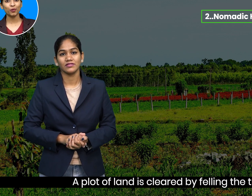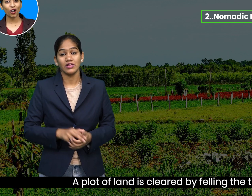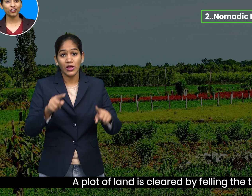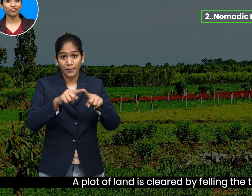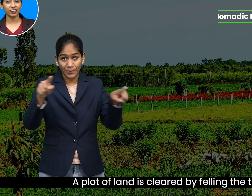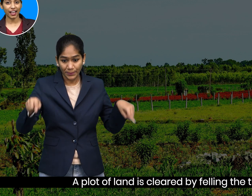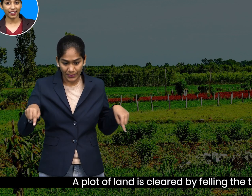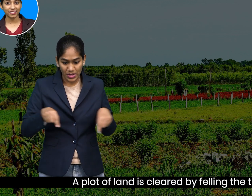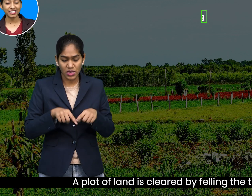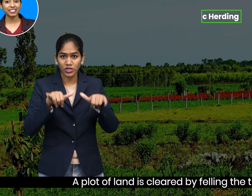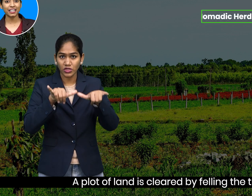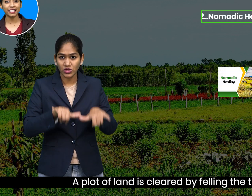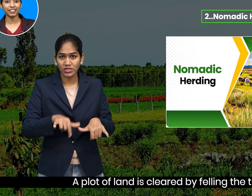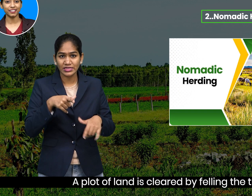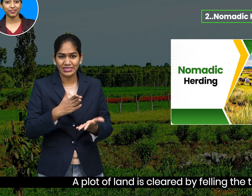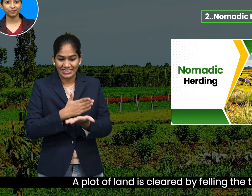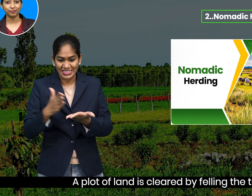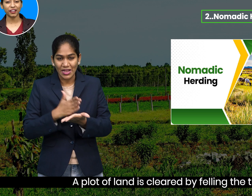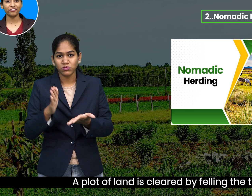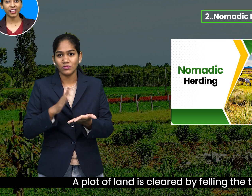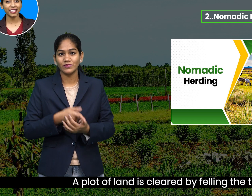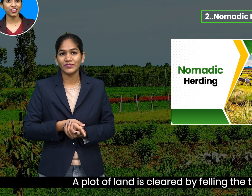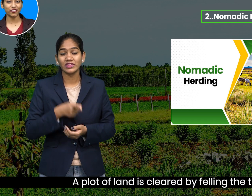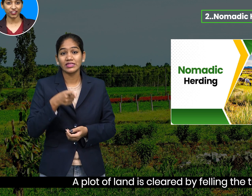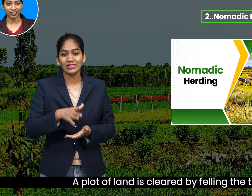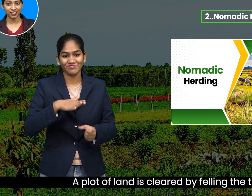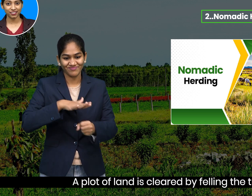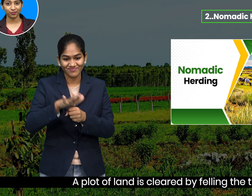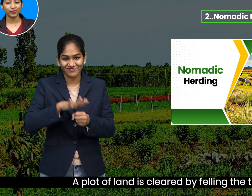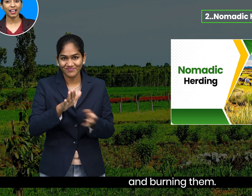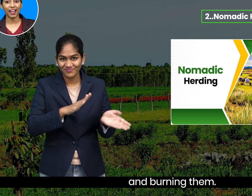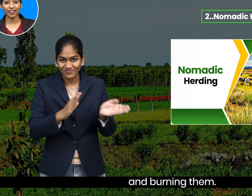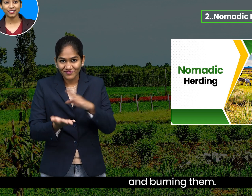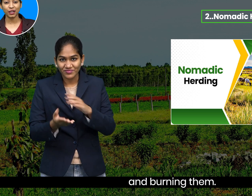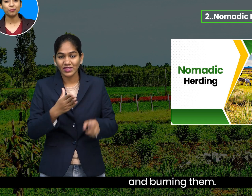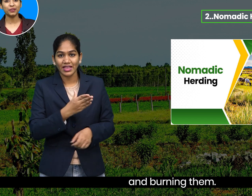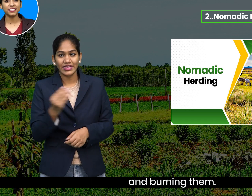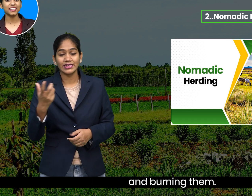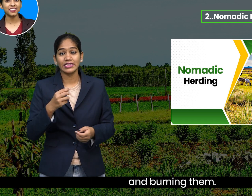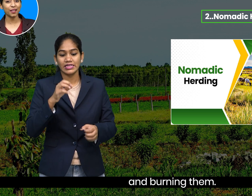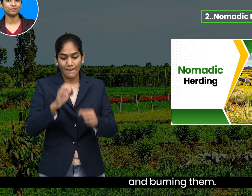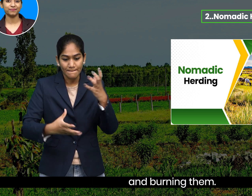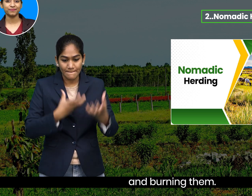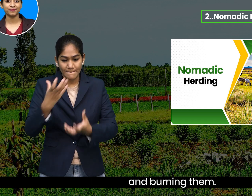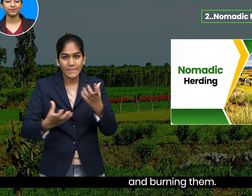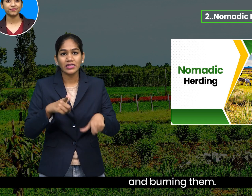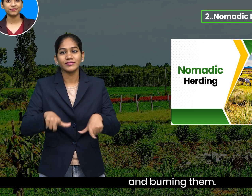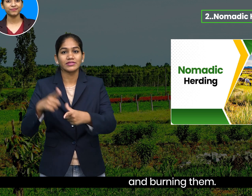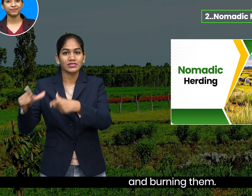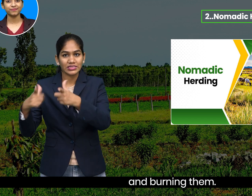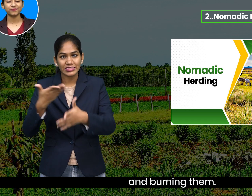A plot of land is cleared by felling the trees and burning them.